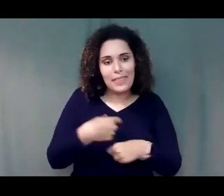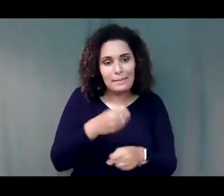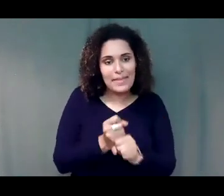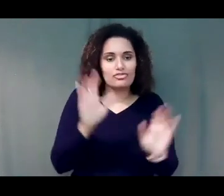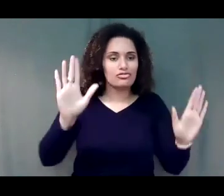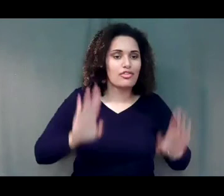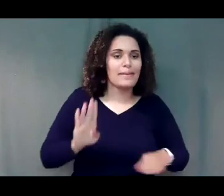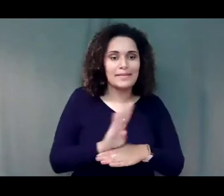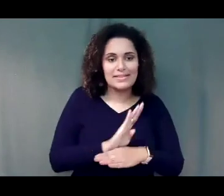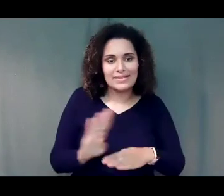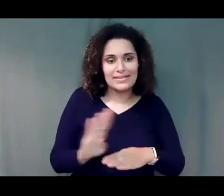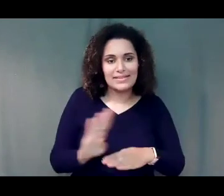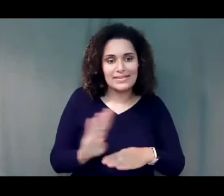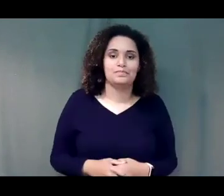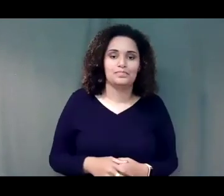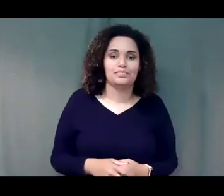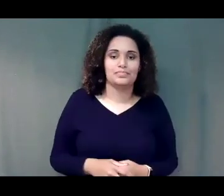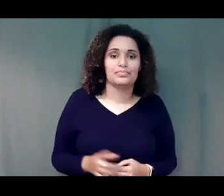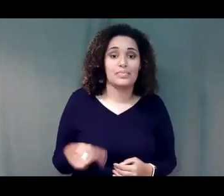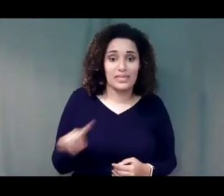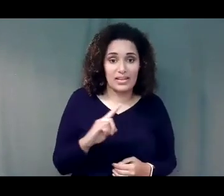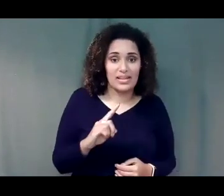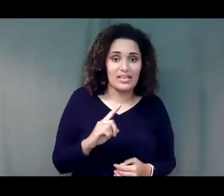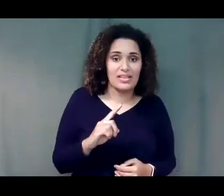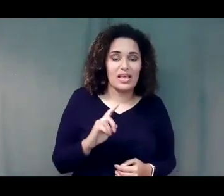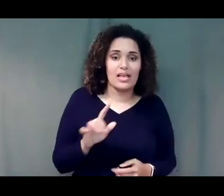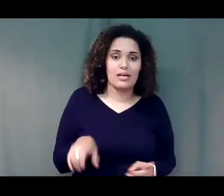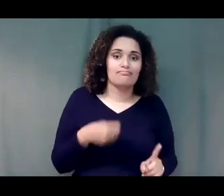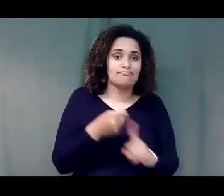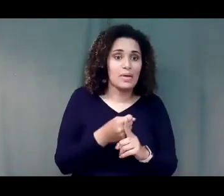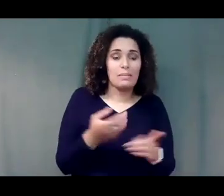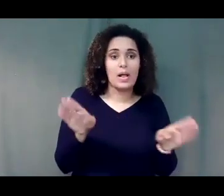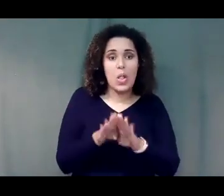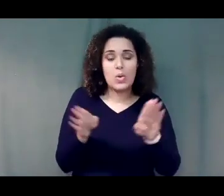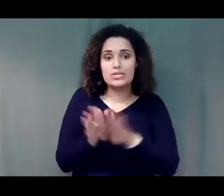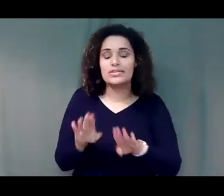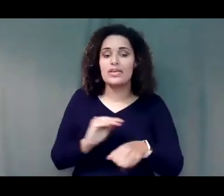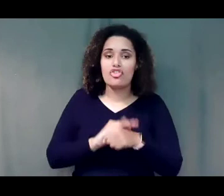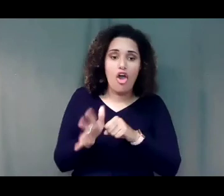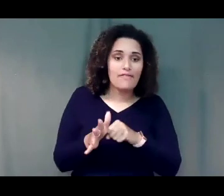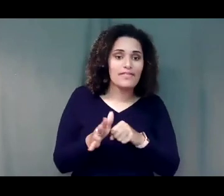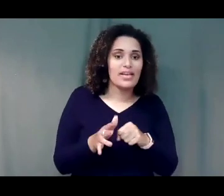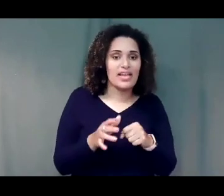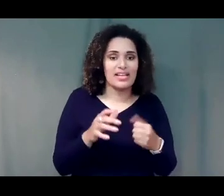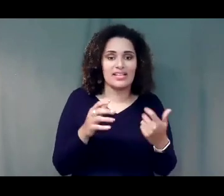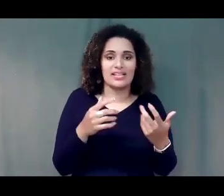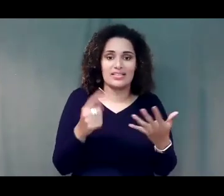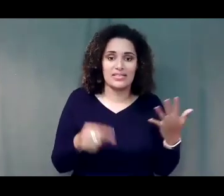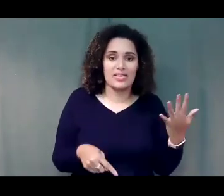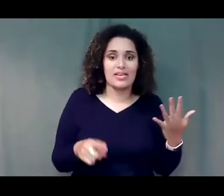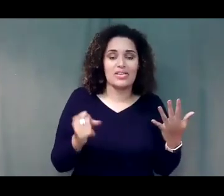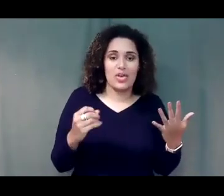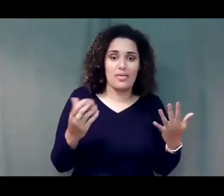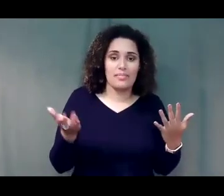business. And they have been hit hard by closures and COVID and not so much business. So we did a little while